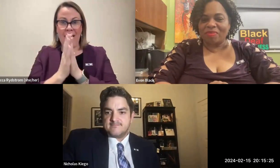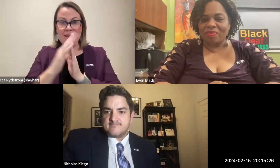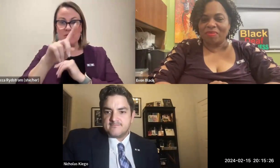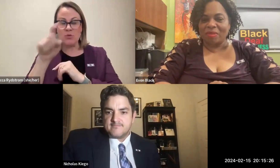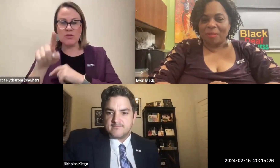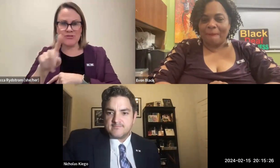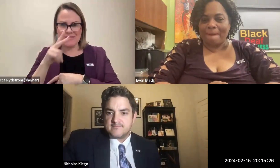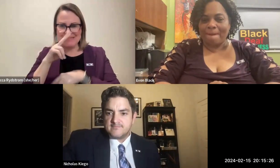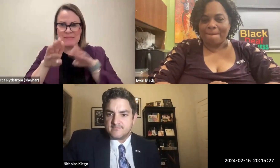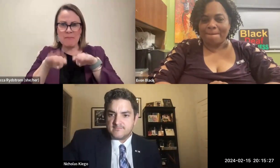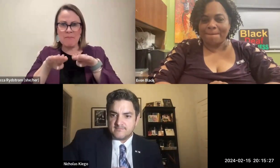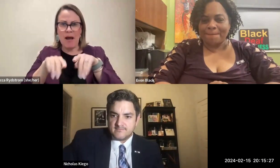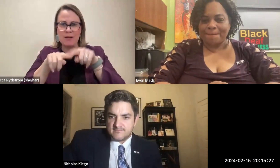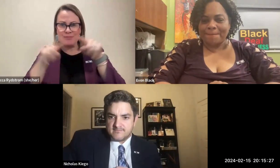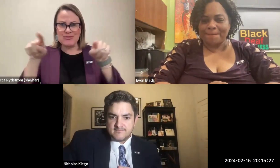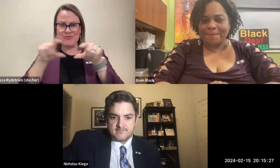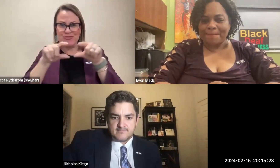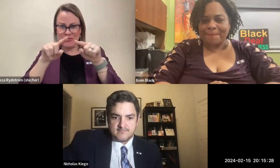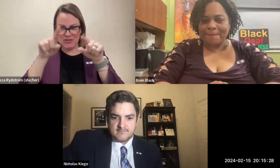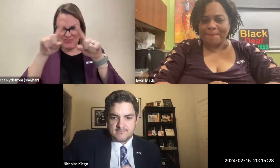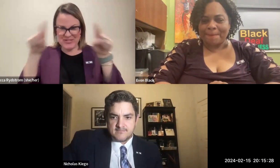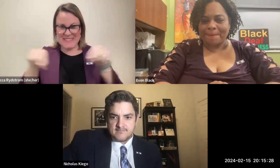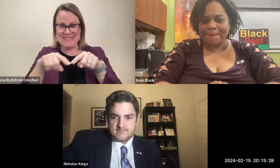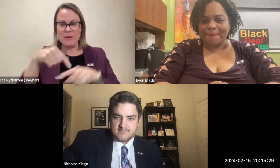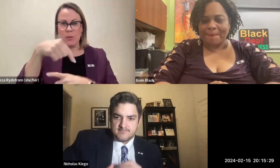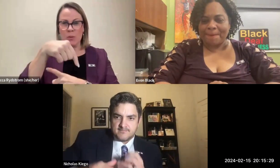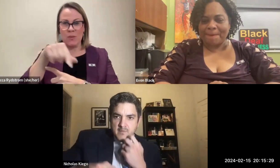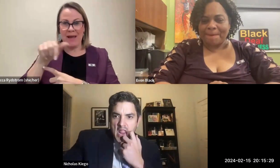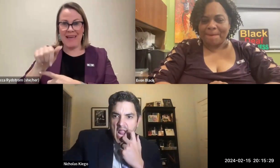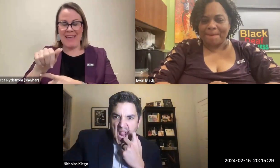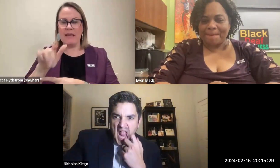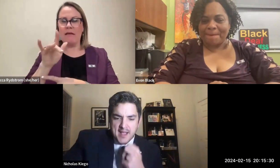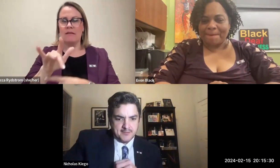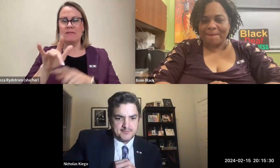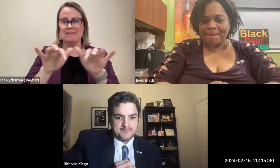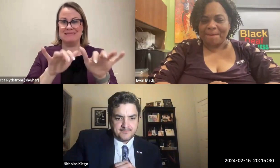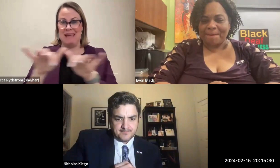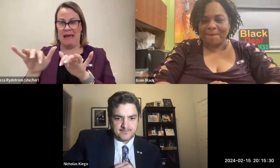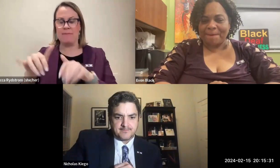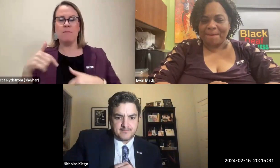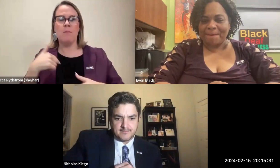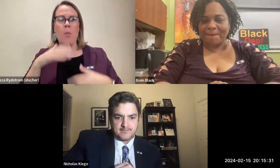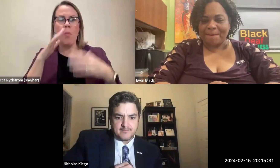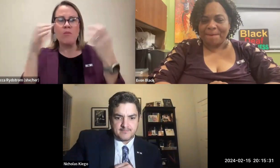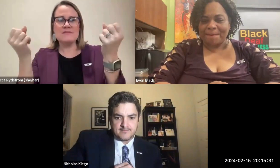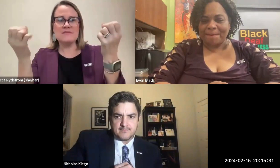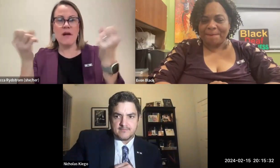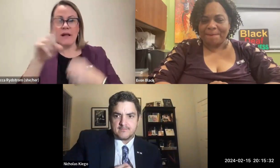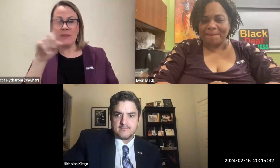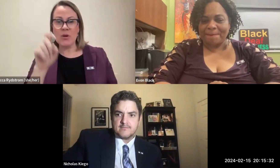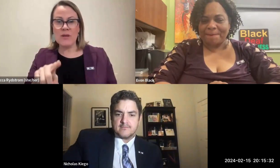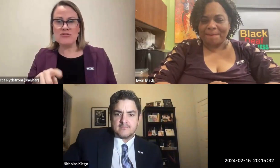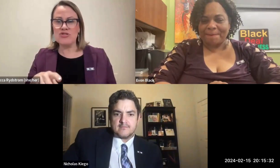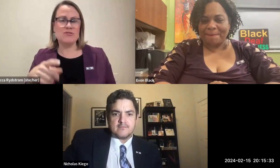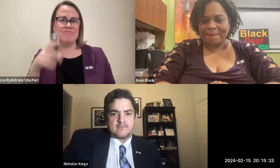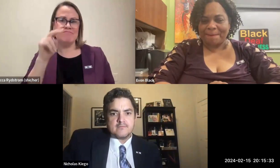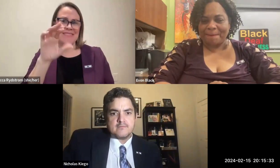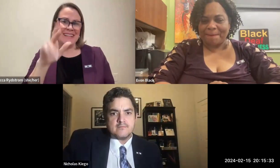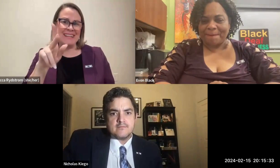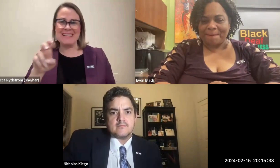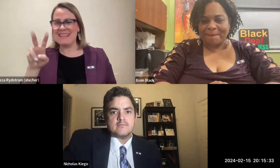up for questions. So if you have a question, you should see at the bottom of your screen, there's a Q&A option. So you